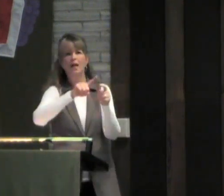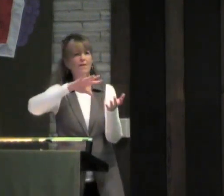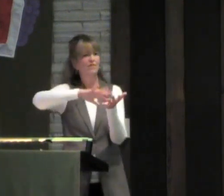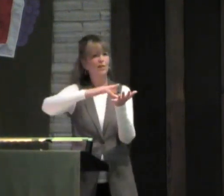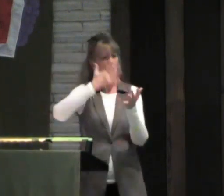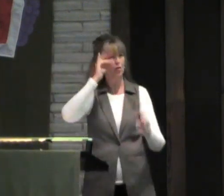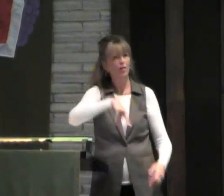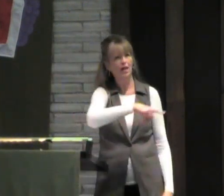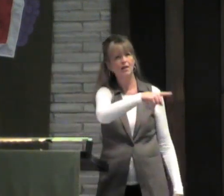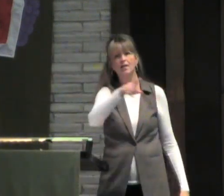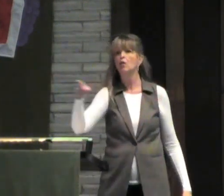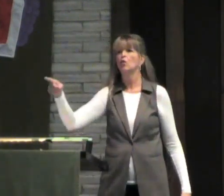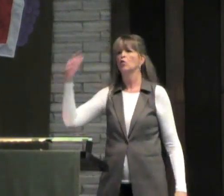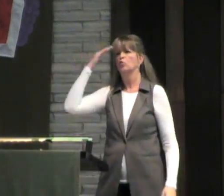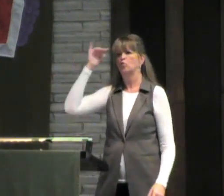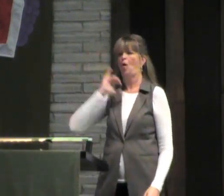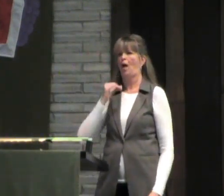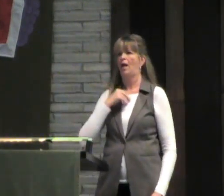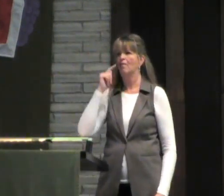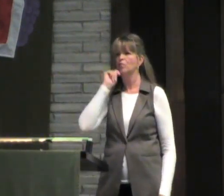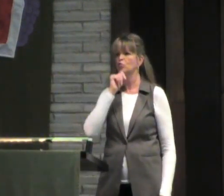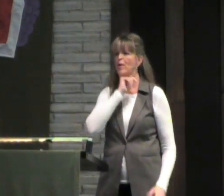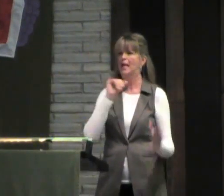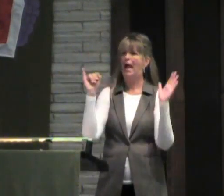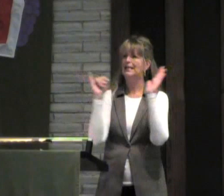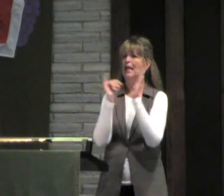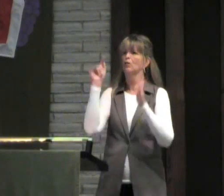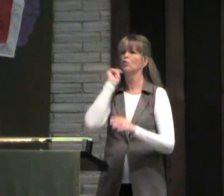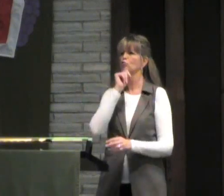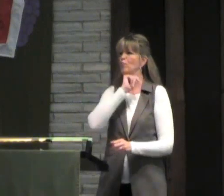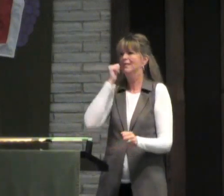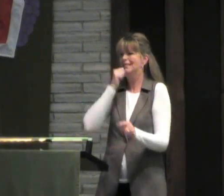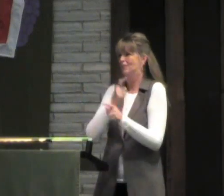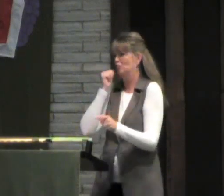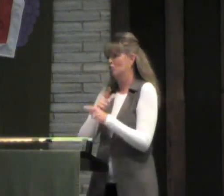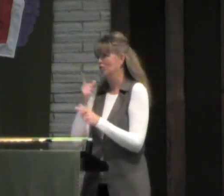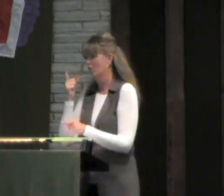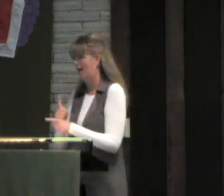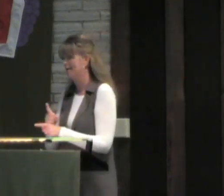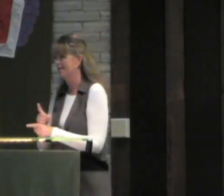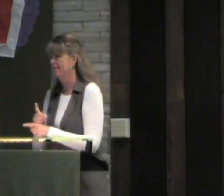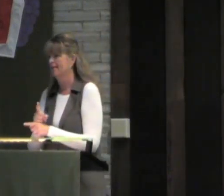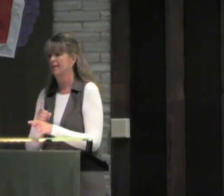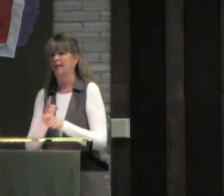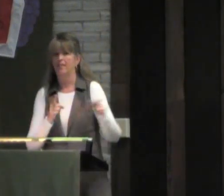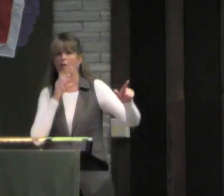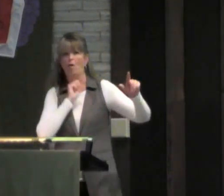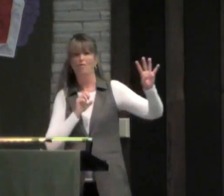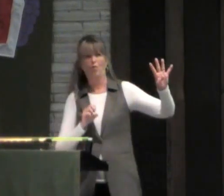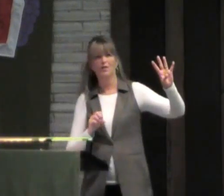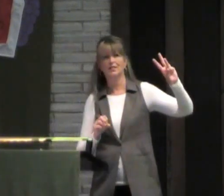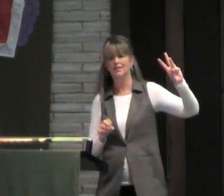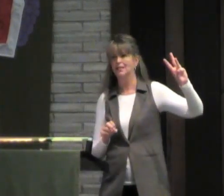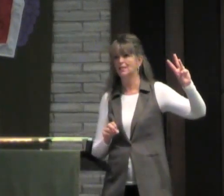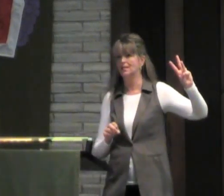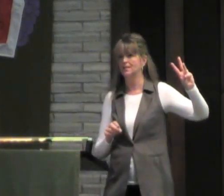that? There's no two fingerprints that are the same. Did you know twins, identical twins, sister? I have identical twin sisters,